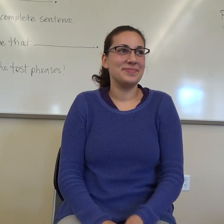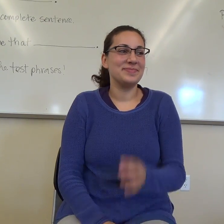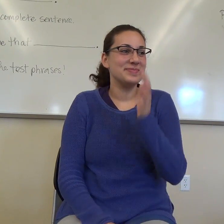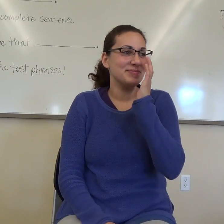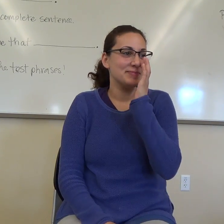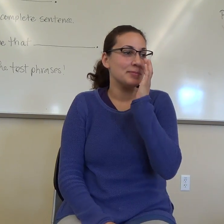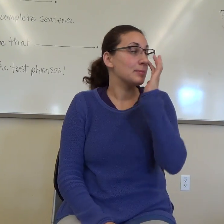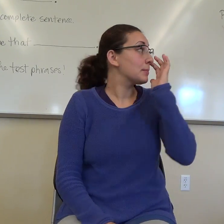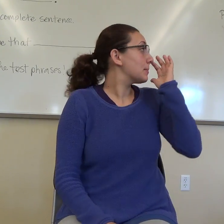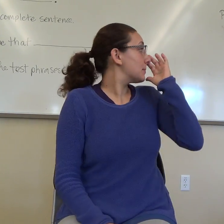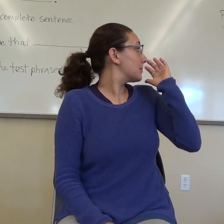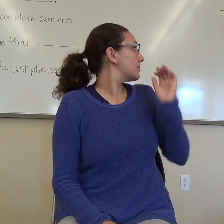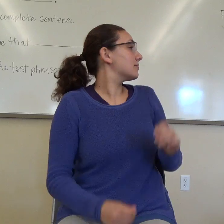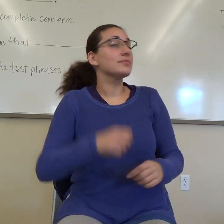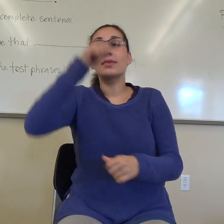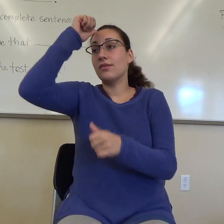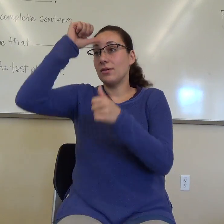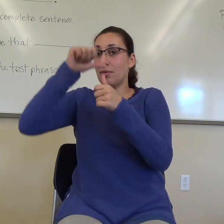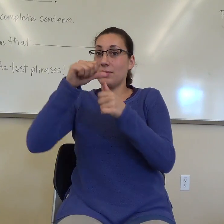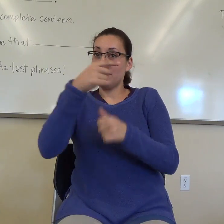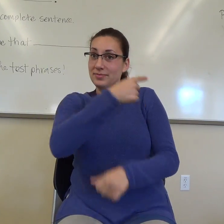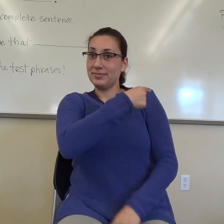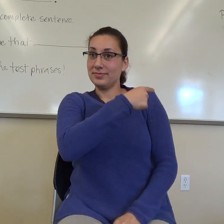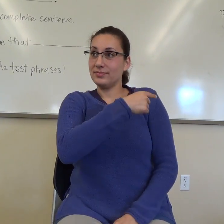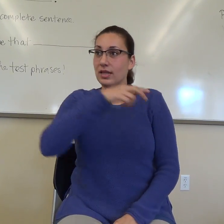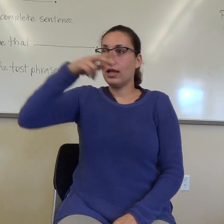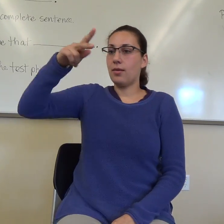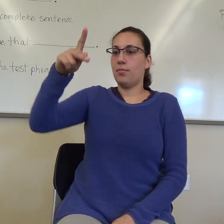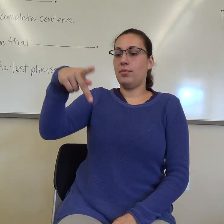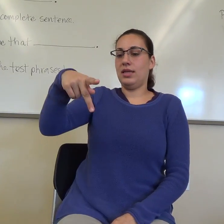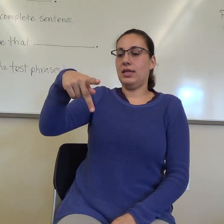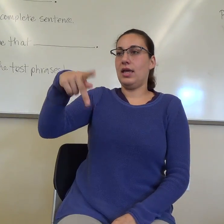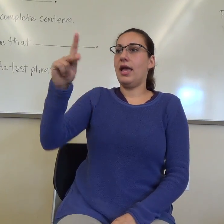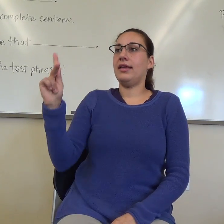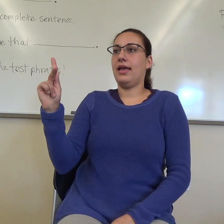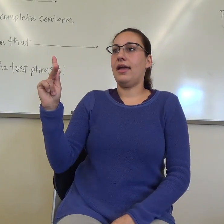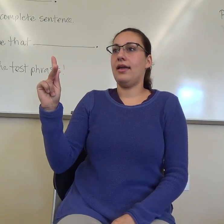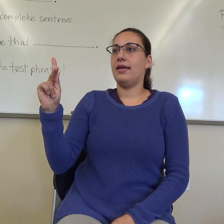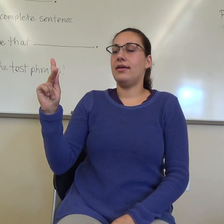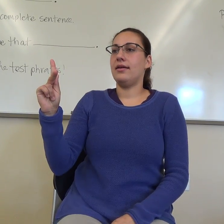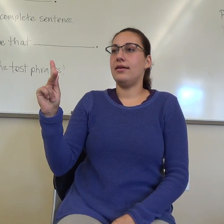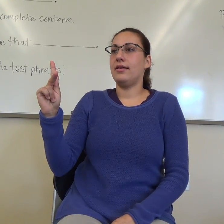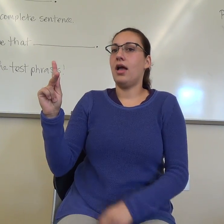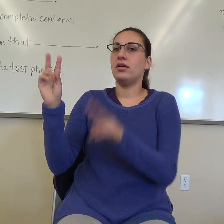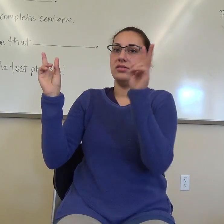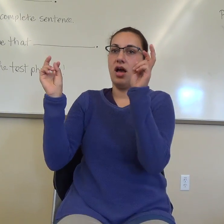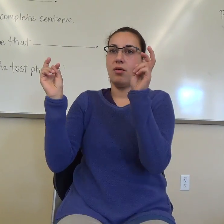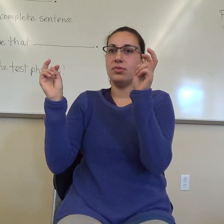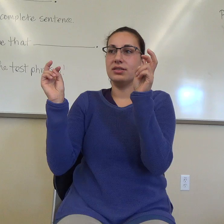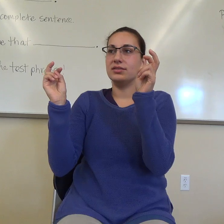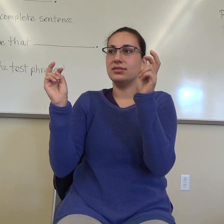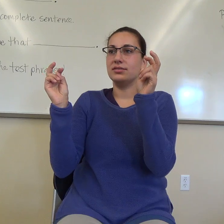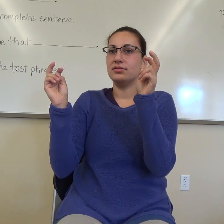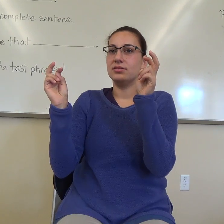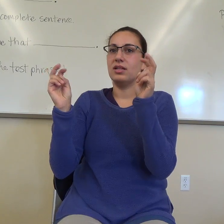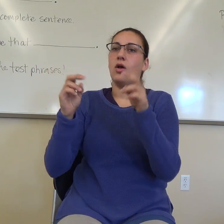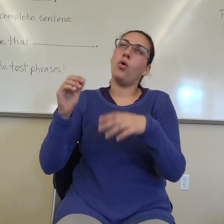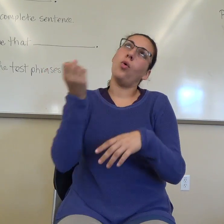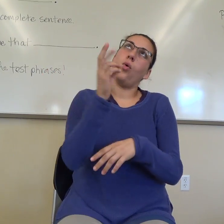so remember, these are PK topics in the sense that they're giving you some prior knowledge about what you're going to